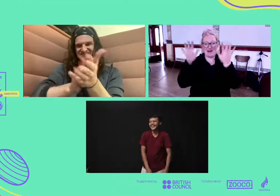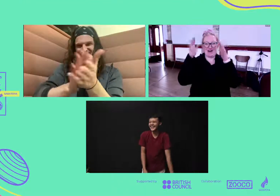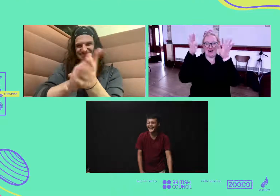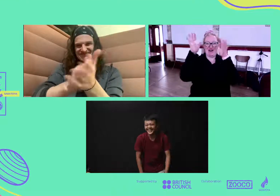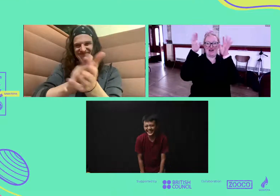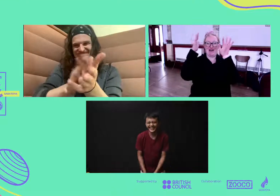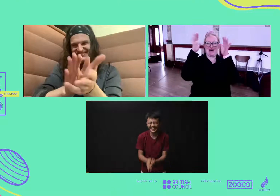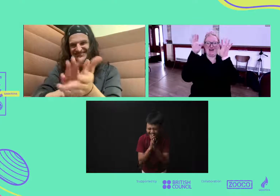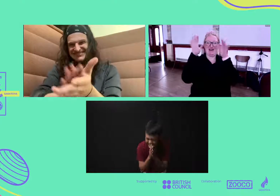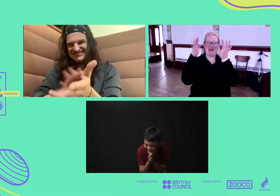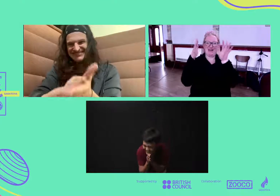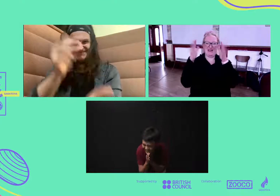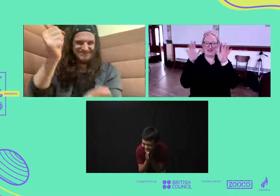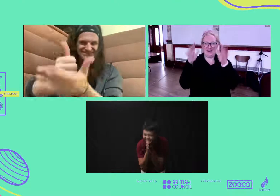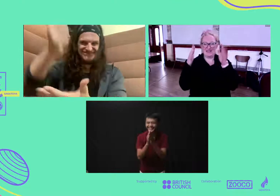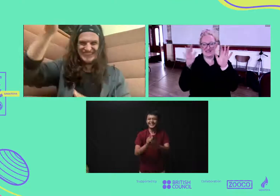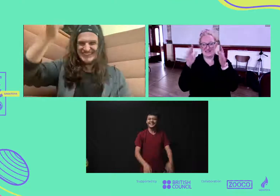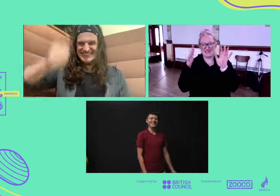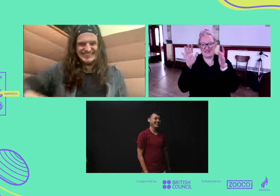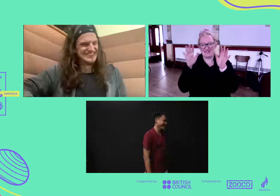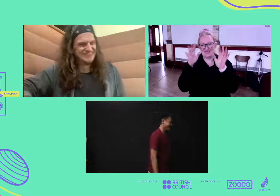My goodness, wow.